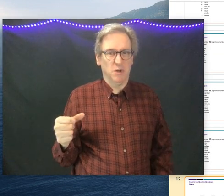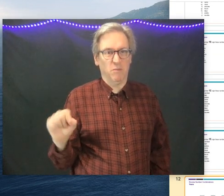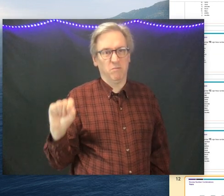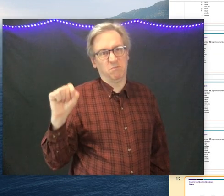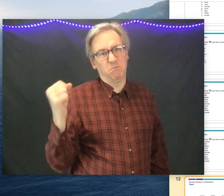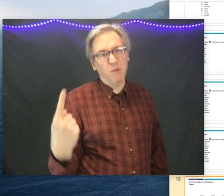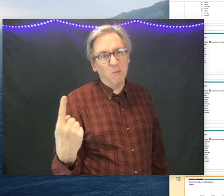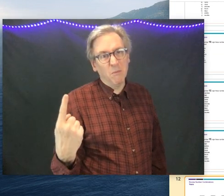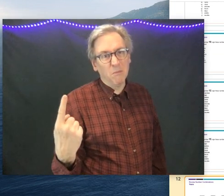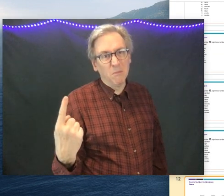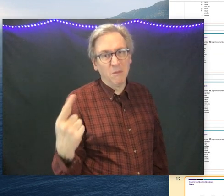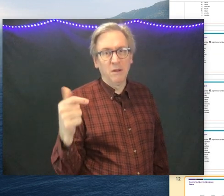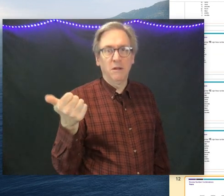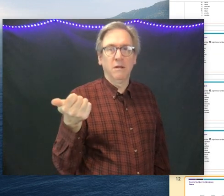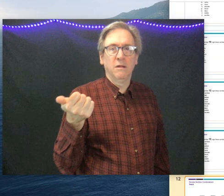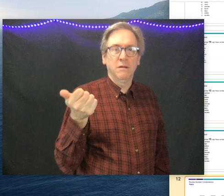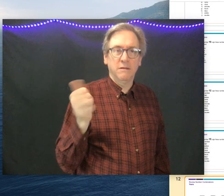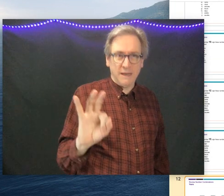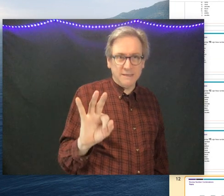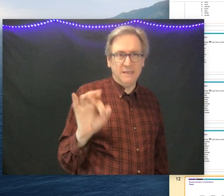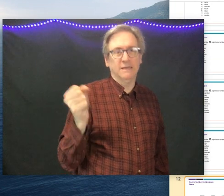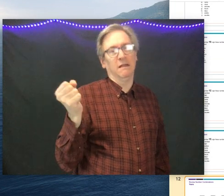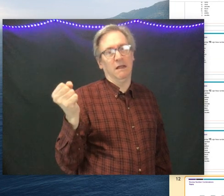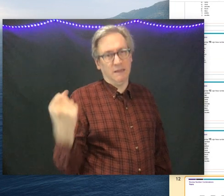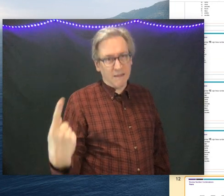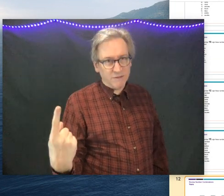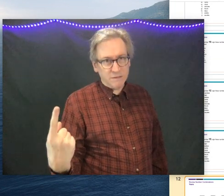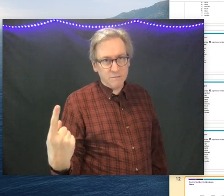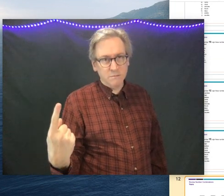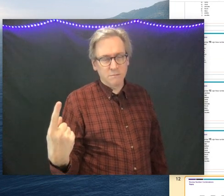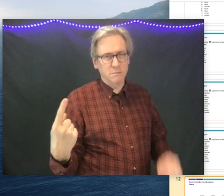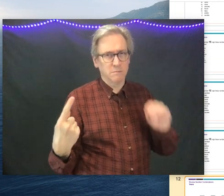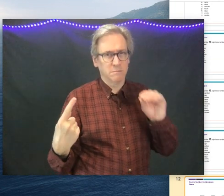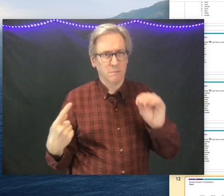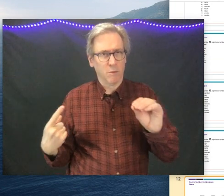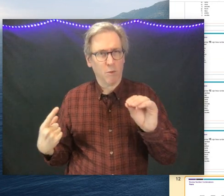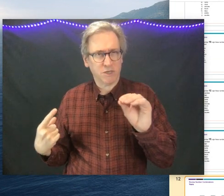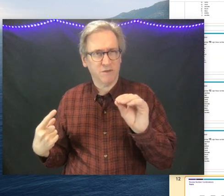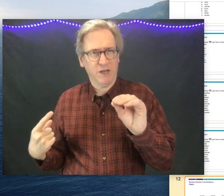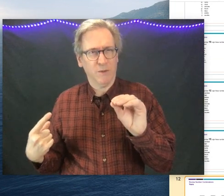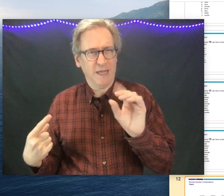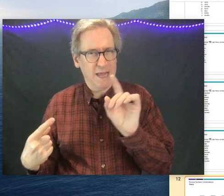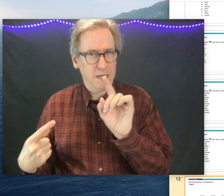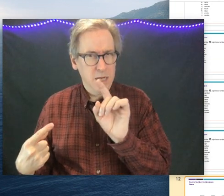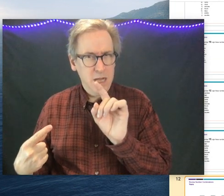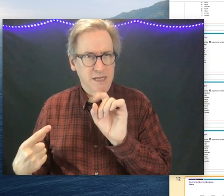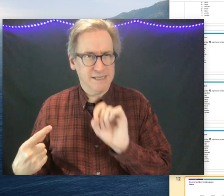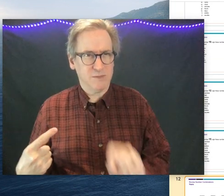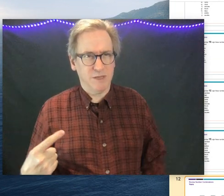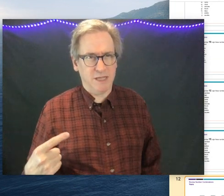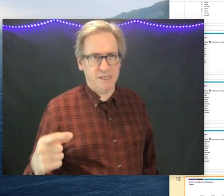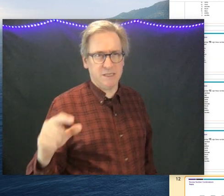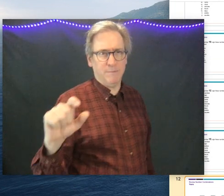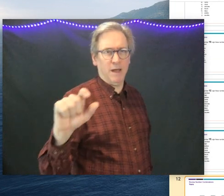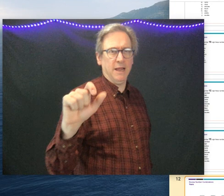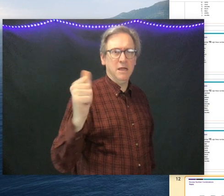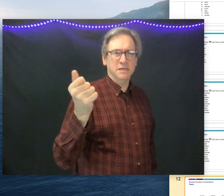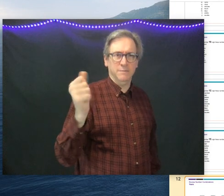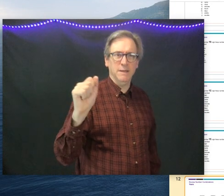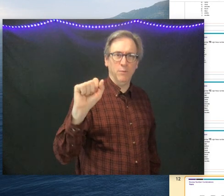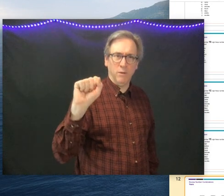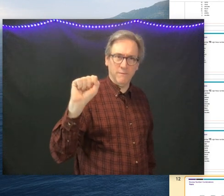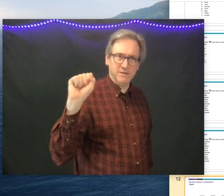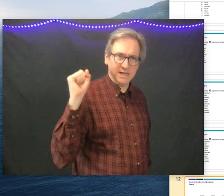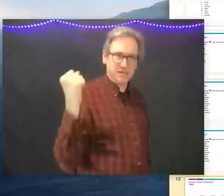should do it, boom, 19, 11. I want to watch the video again because that's one that can slip by.